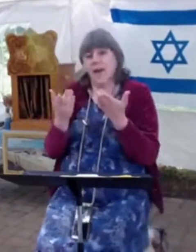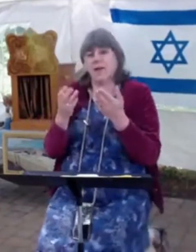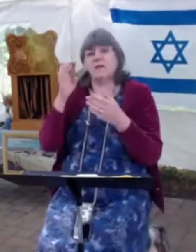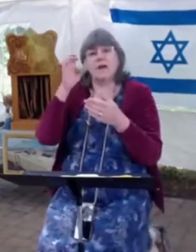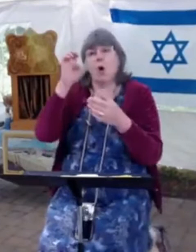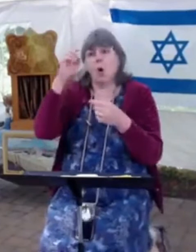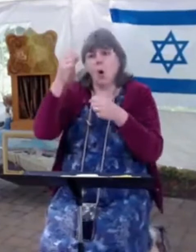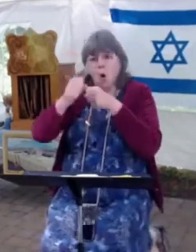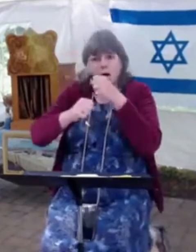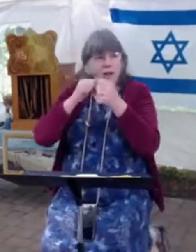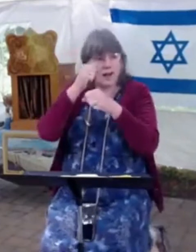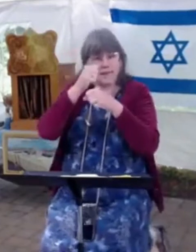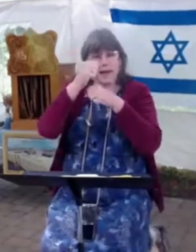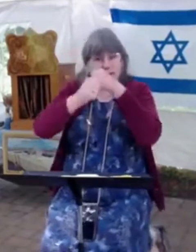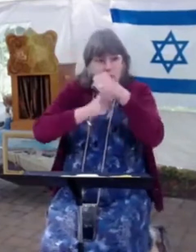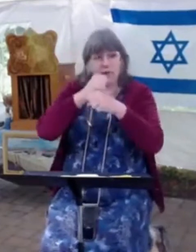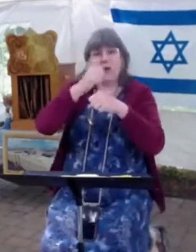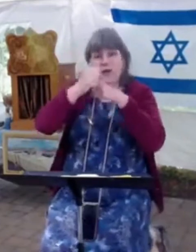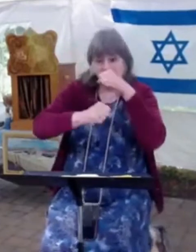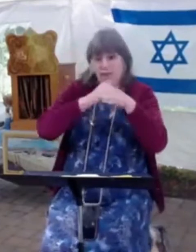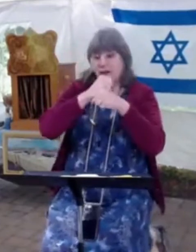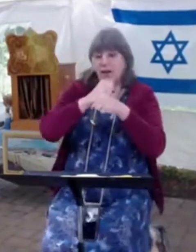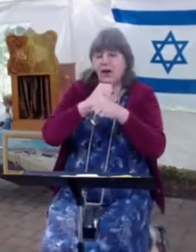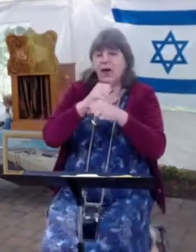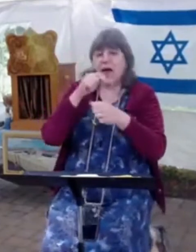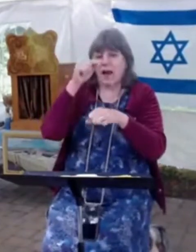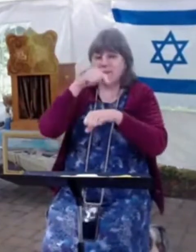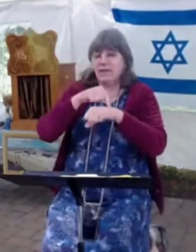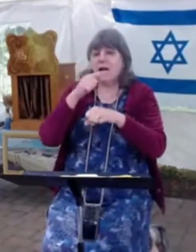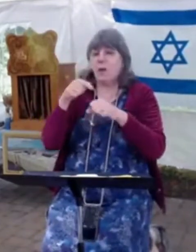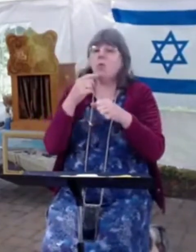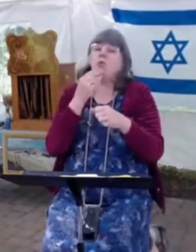day. That's what this was done by.